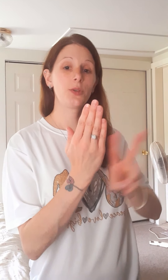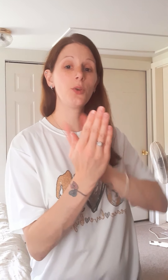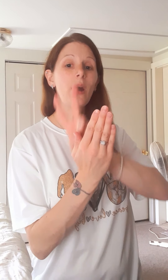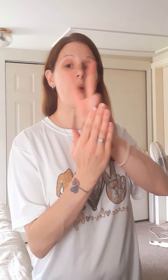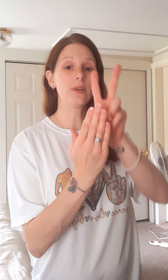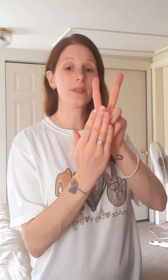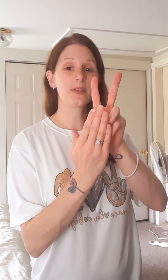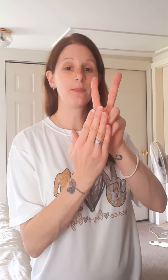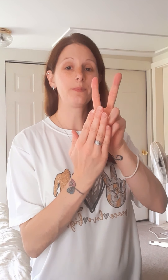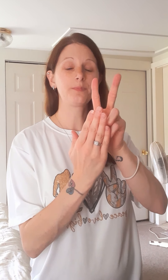2 hours.